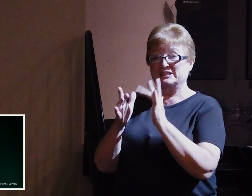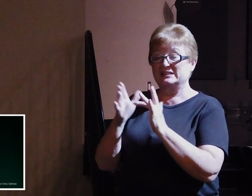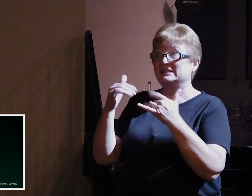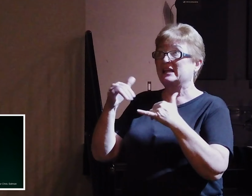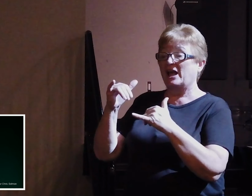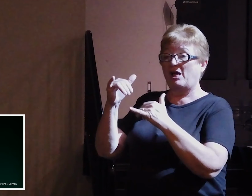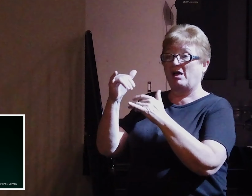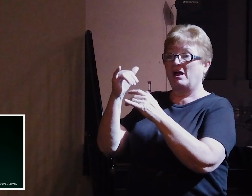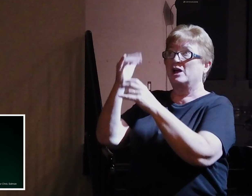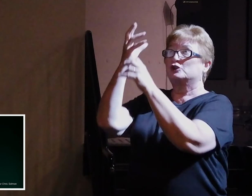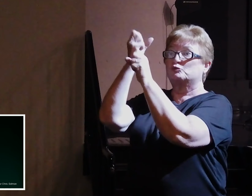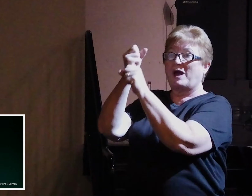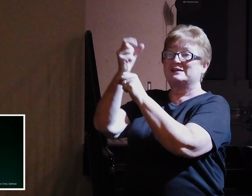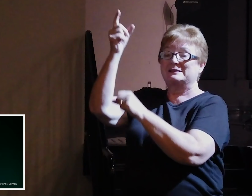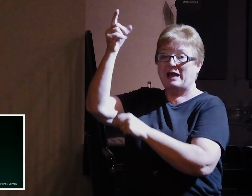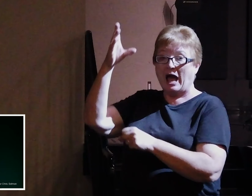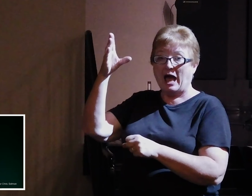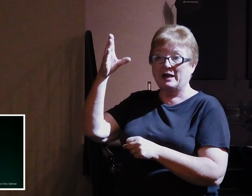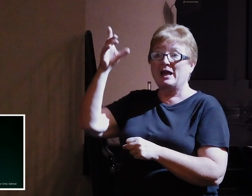judges justly?